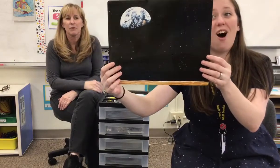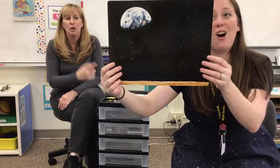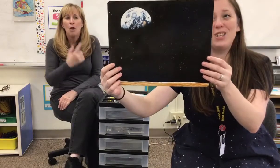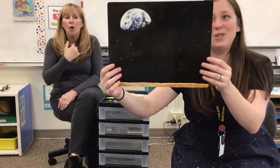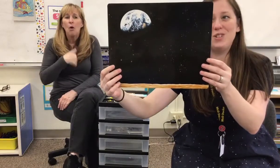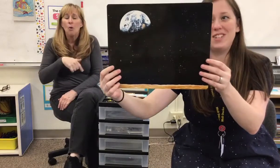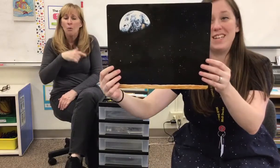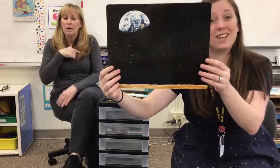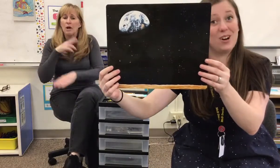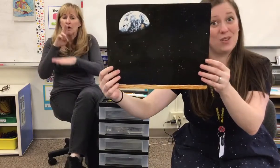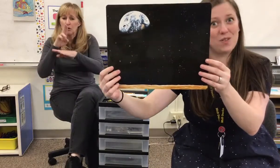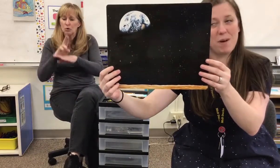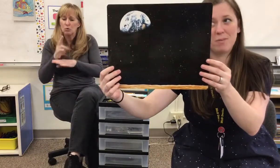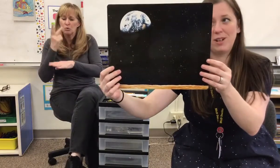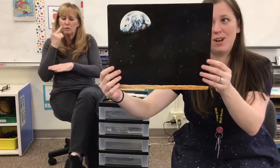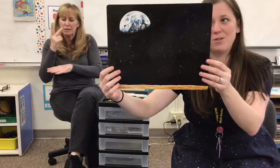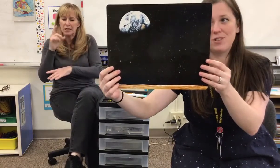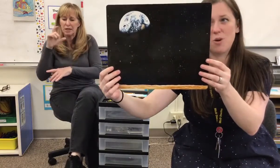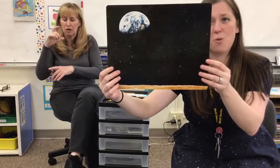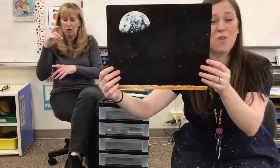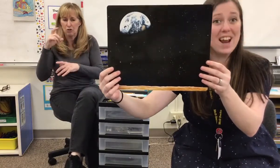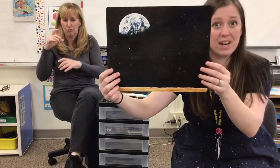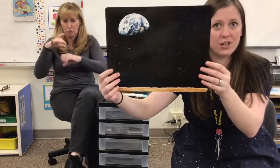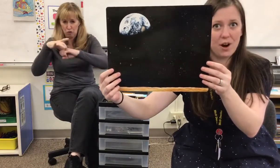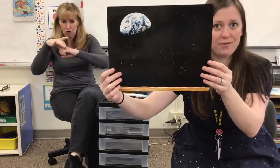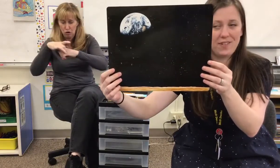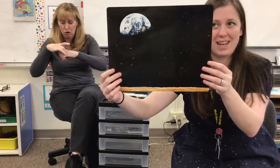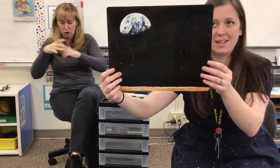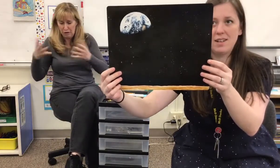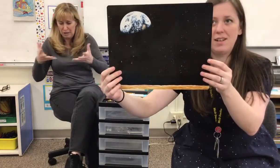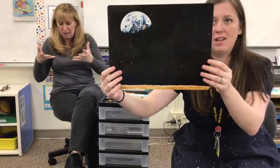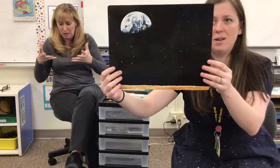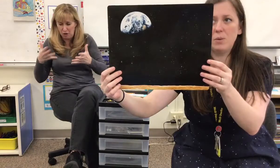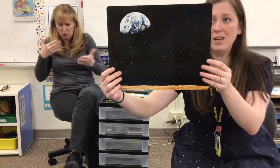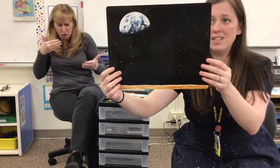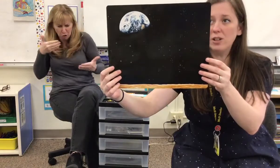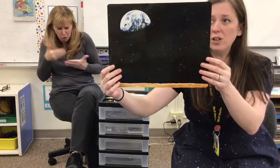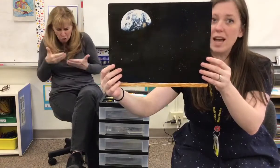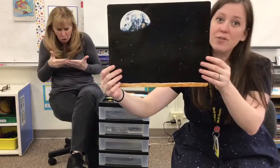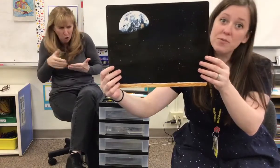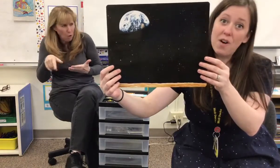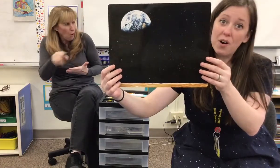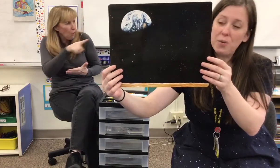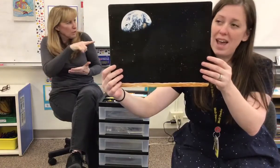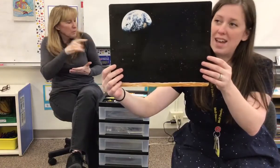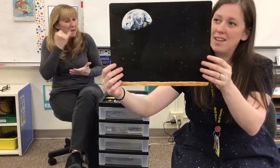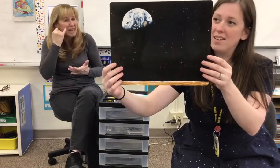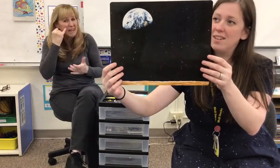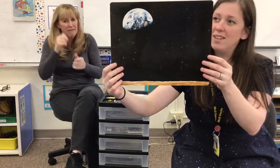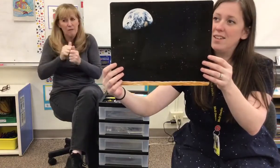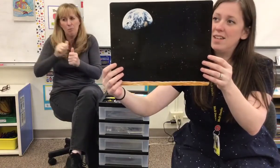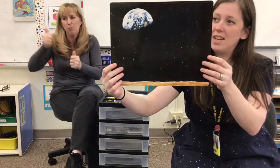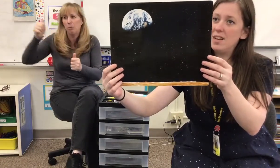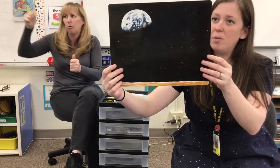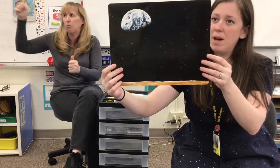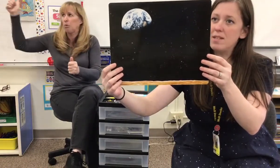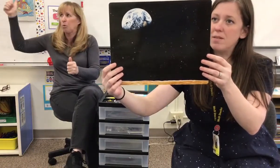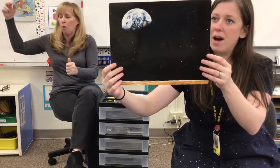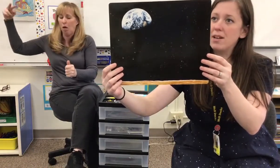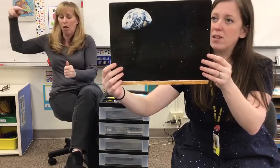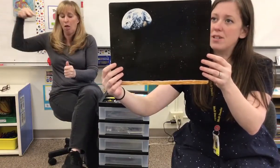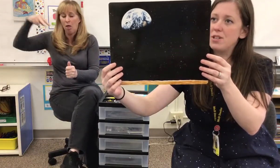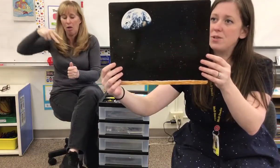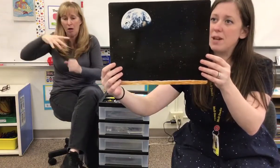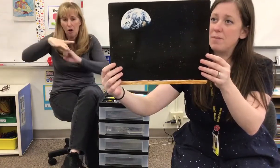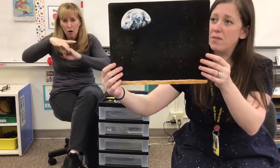We are all used to seeing Earth from up close, right under our feet. But what does it look like from far away? Neil, Buzz,